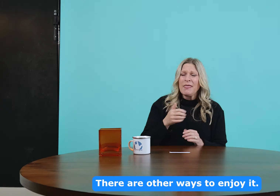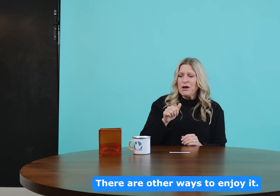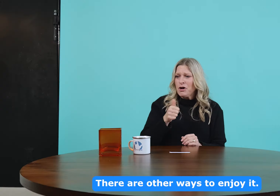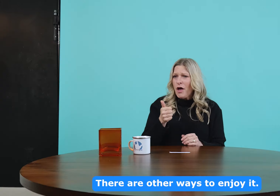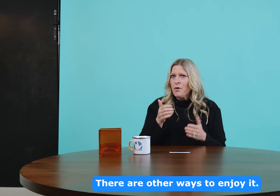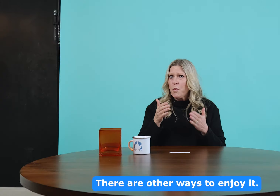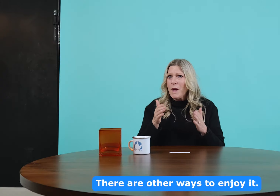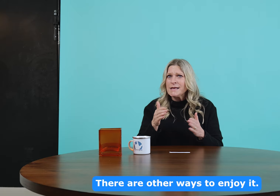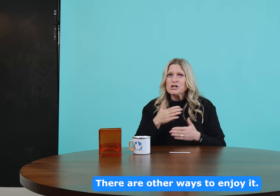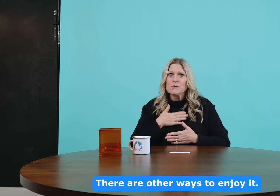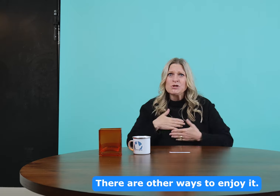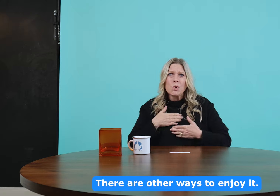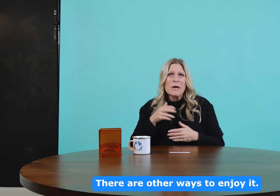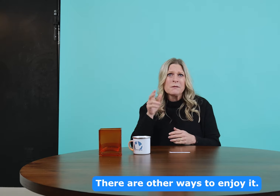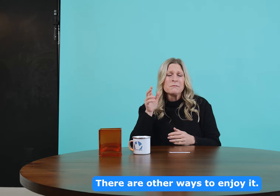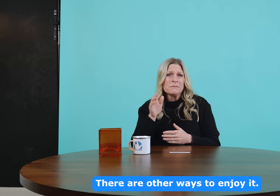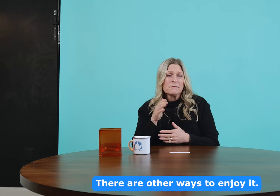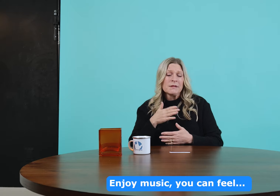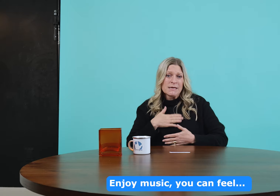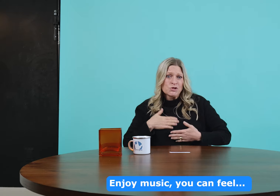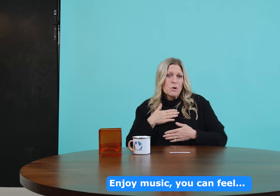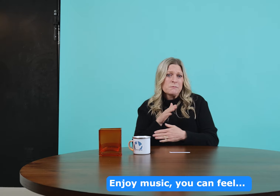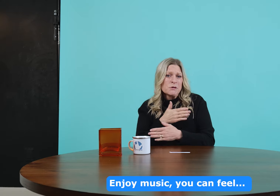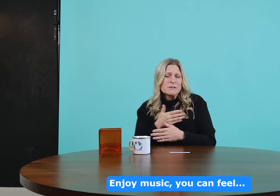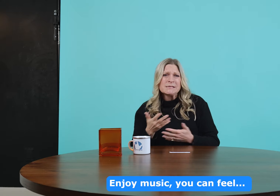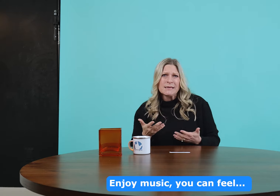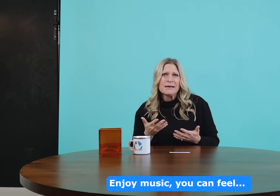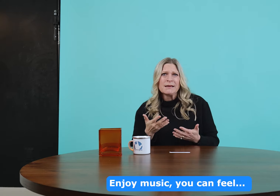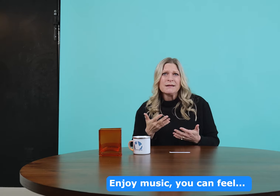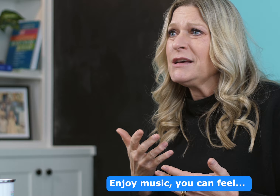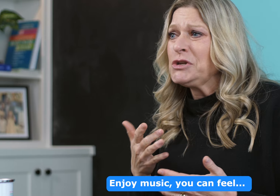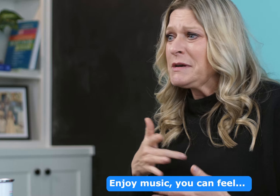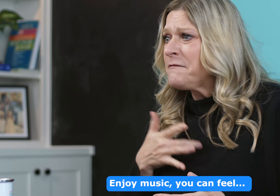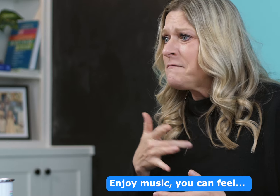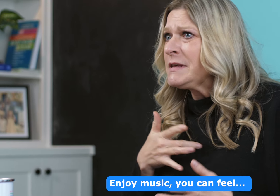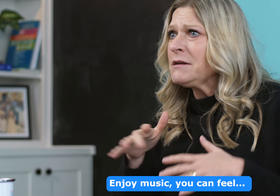There are other ways to enjoy music. You can feel.